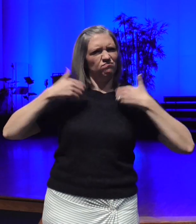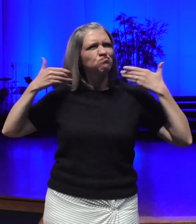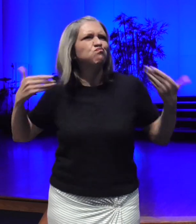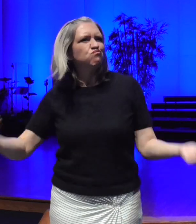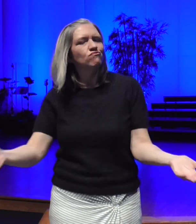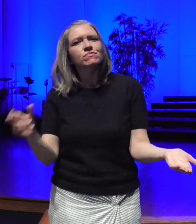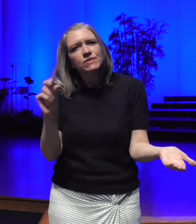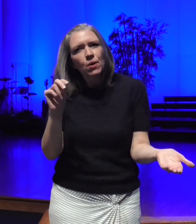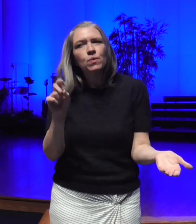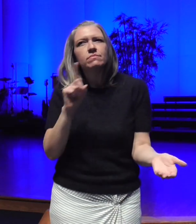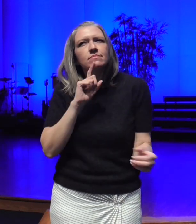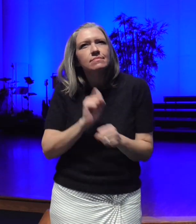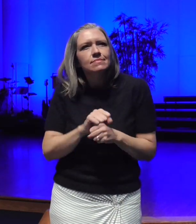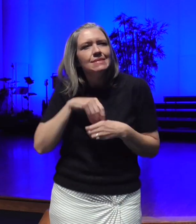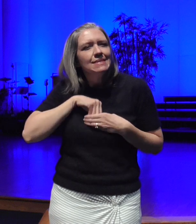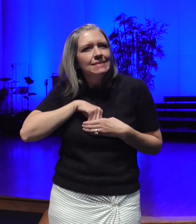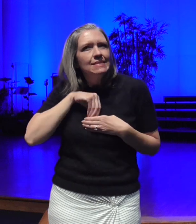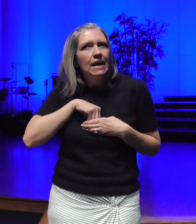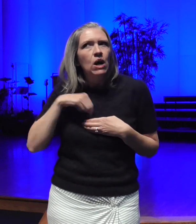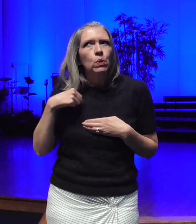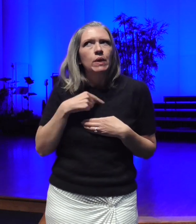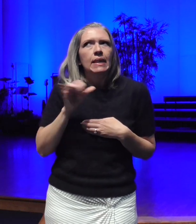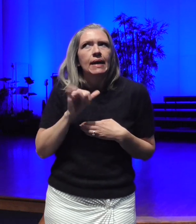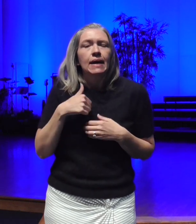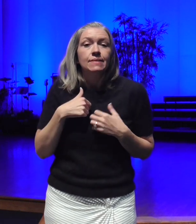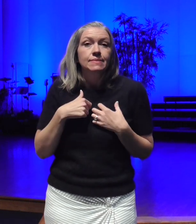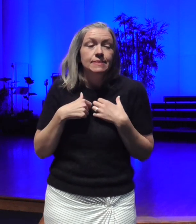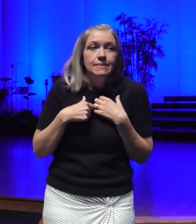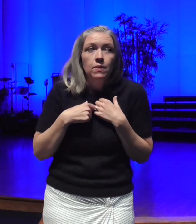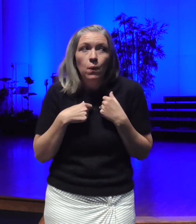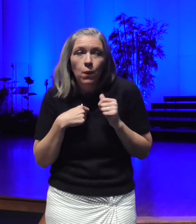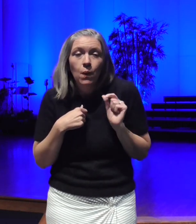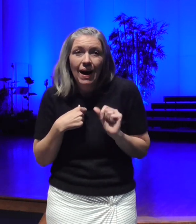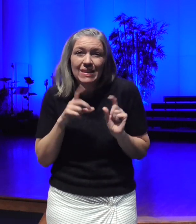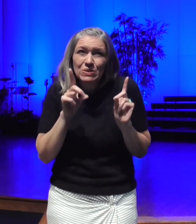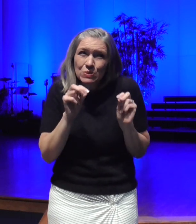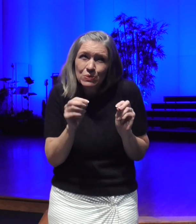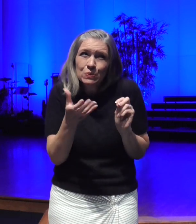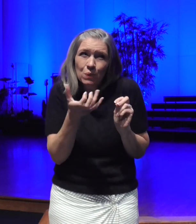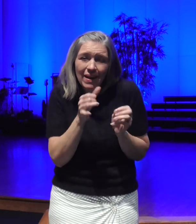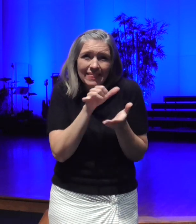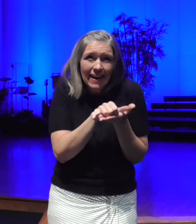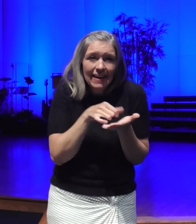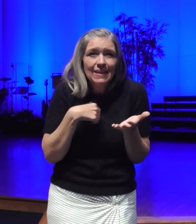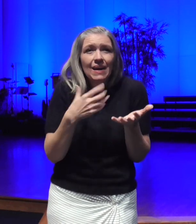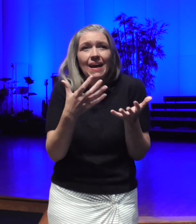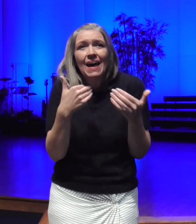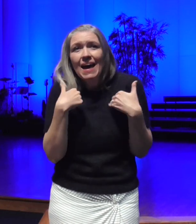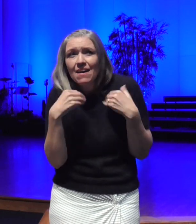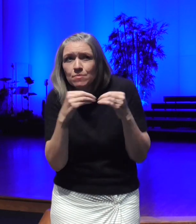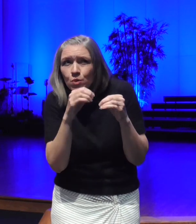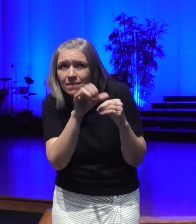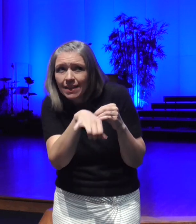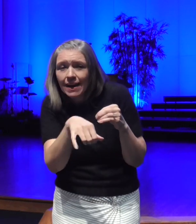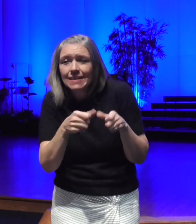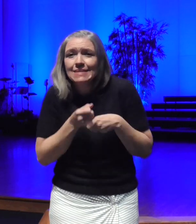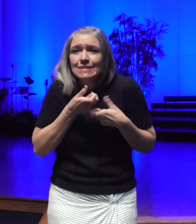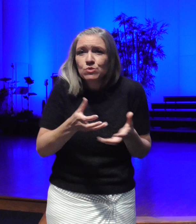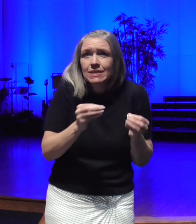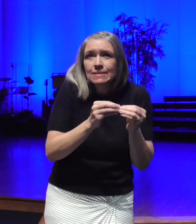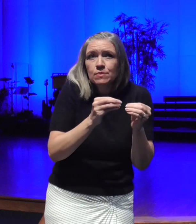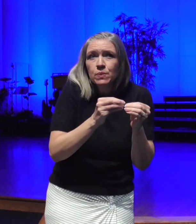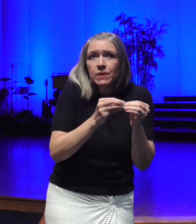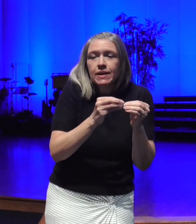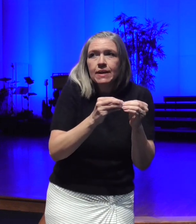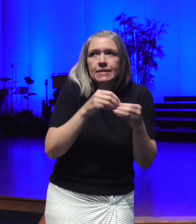I think we really are. Deep inside, we're like, I sure would like to be more, do more, have more, express more.